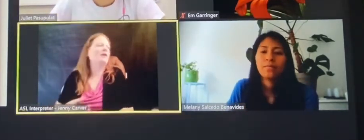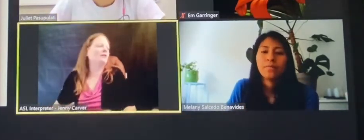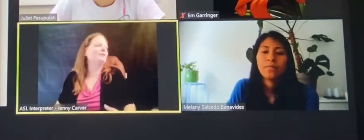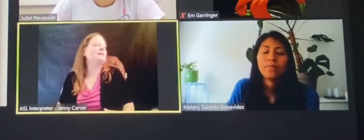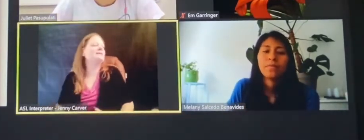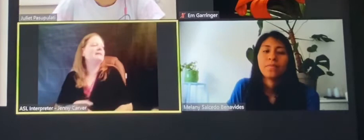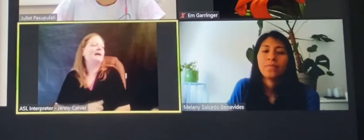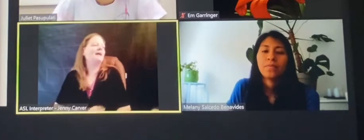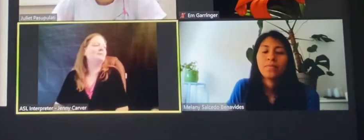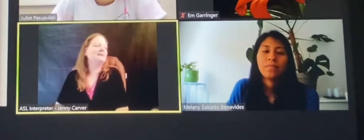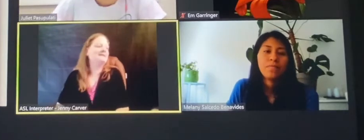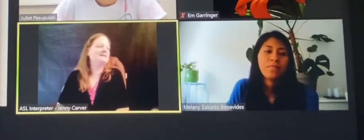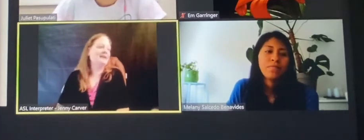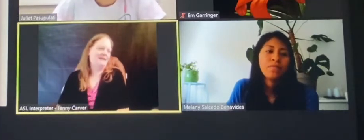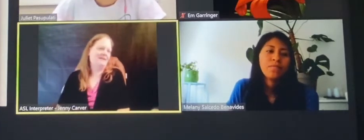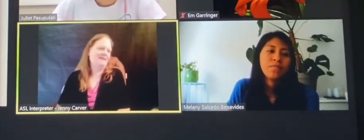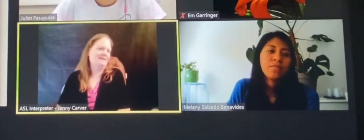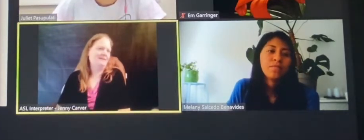Oh, say.